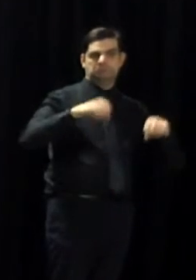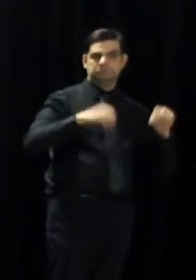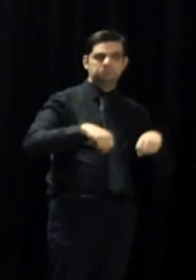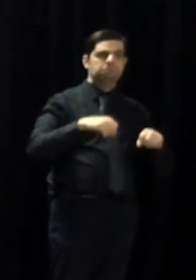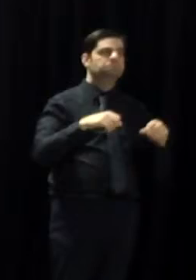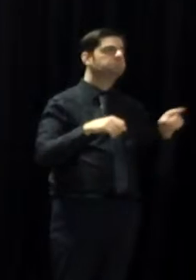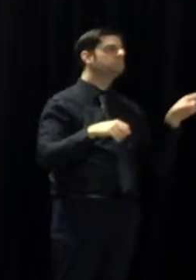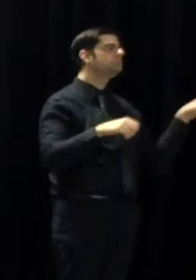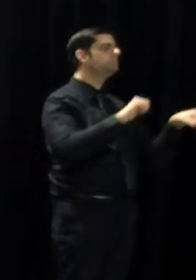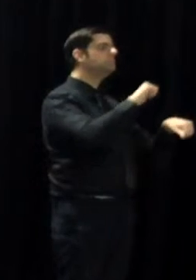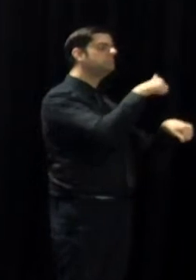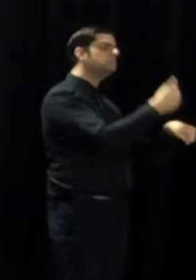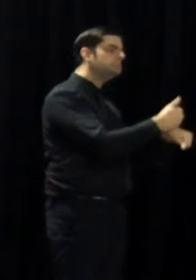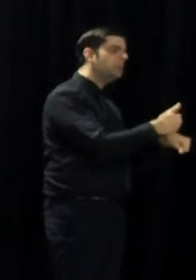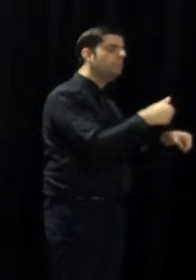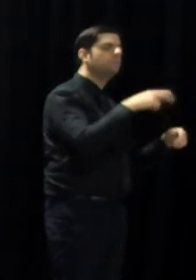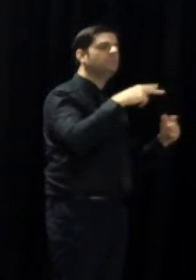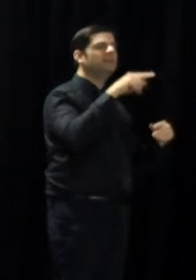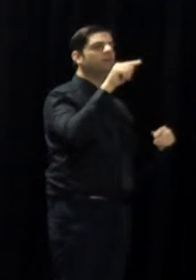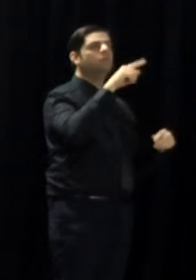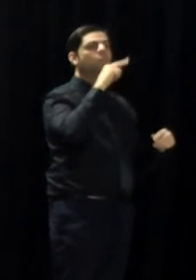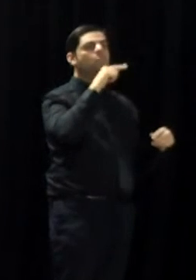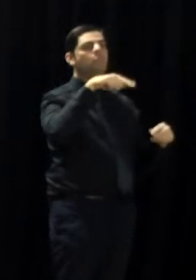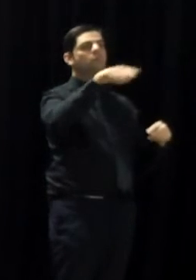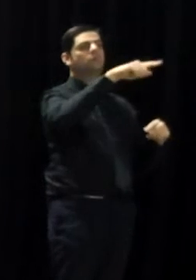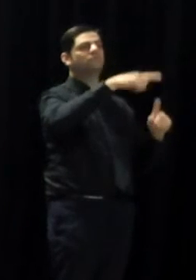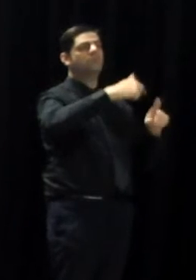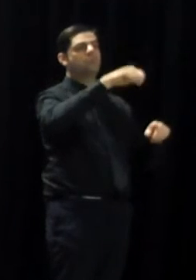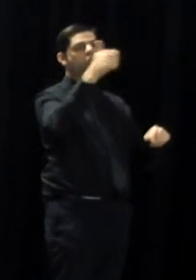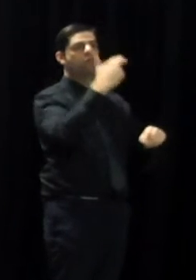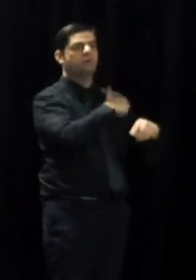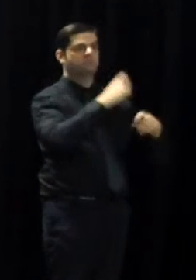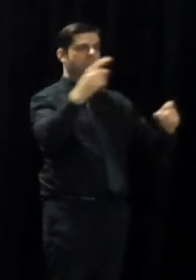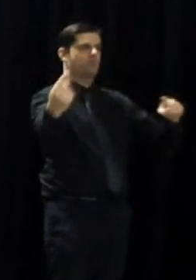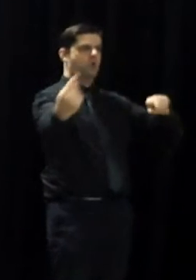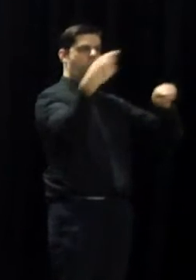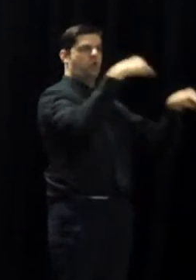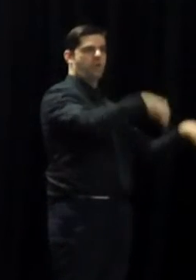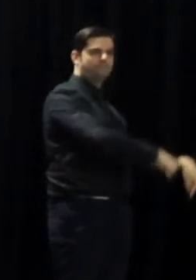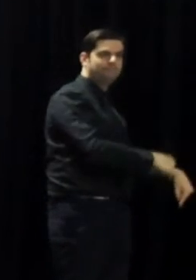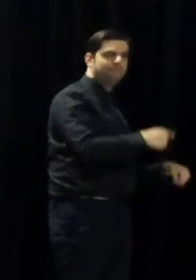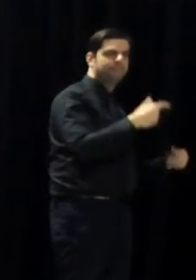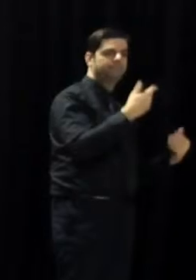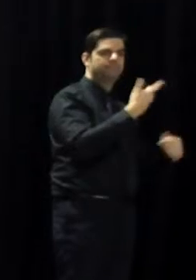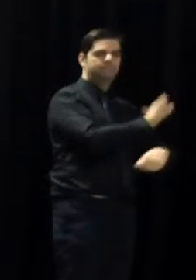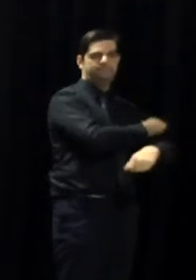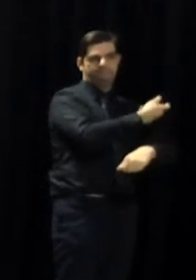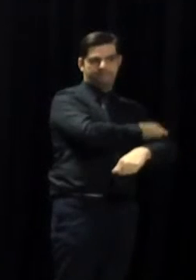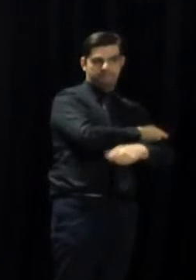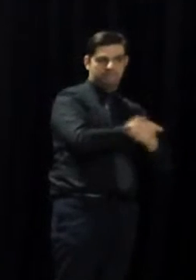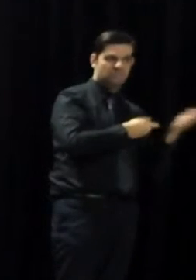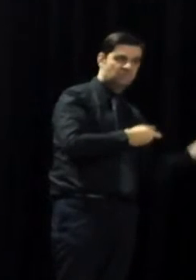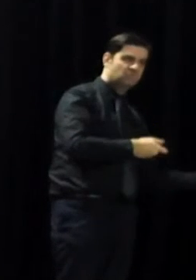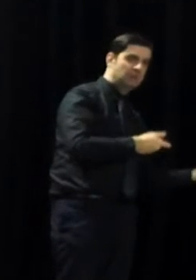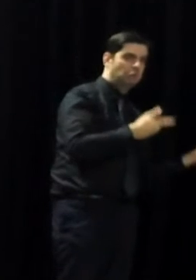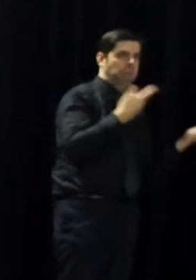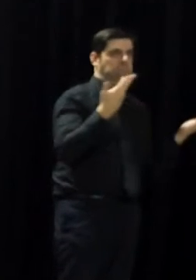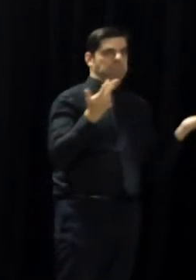has to hold on to the vaccine. Now that may change. That may have changed today. But I know that is